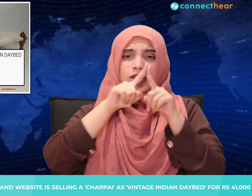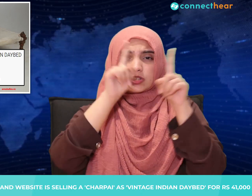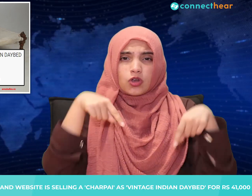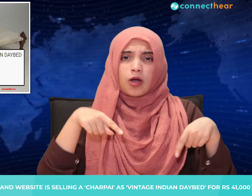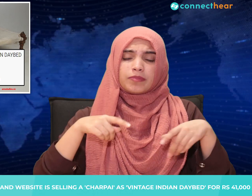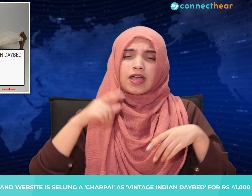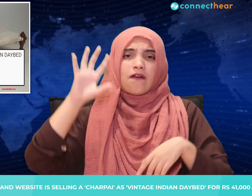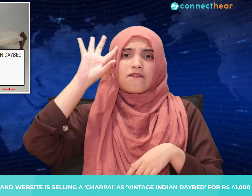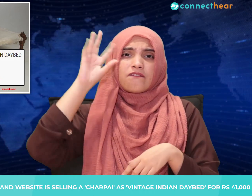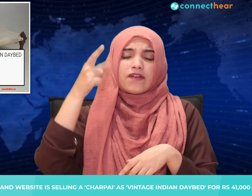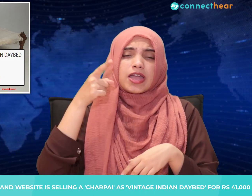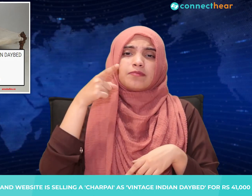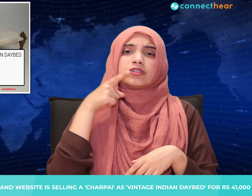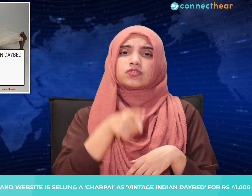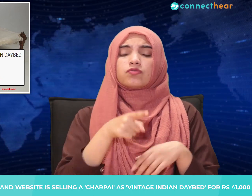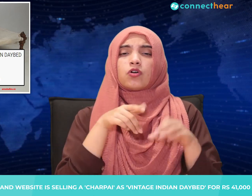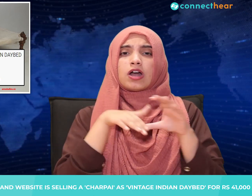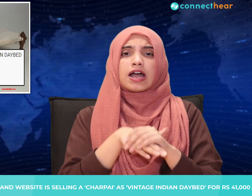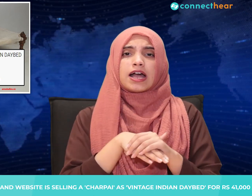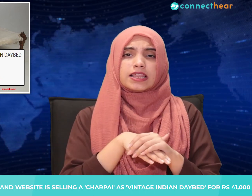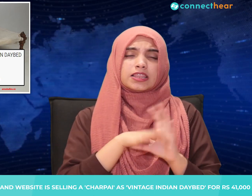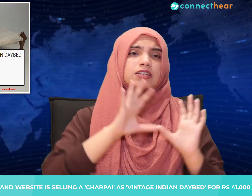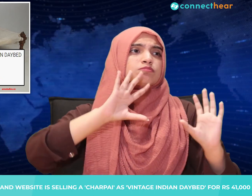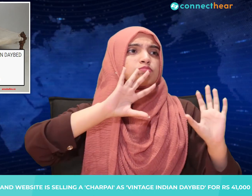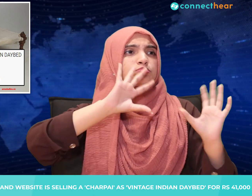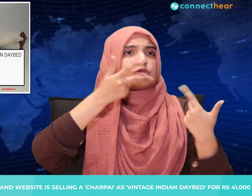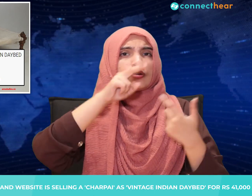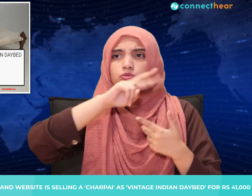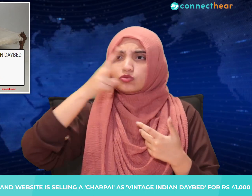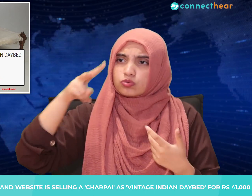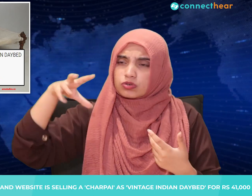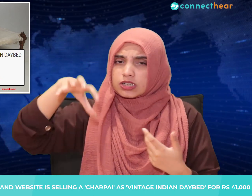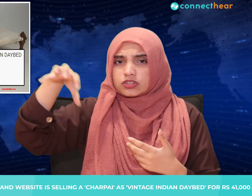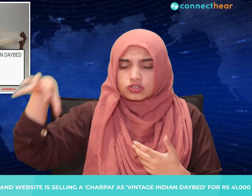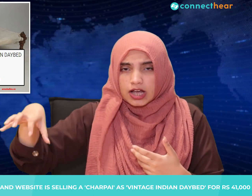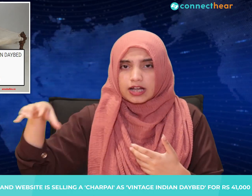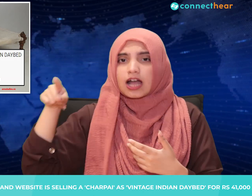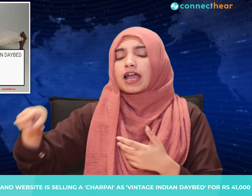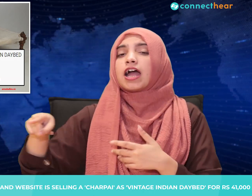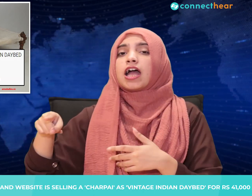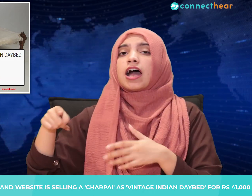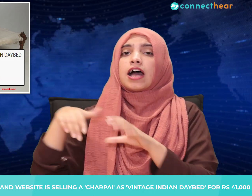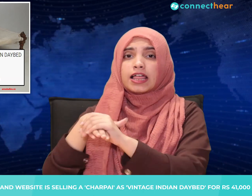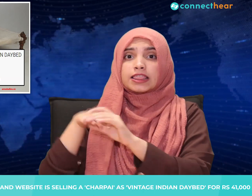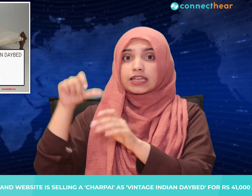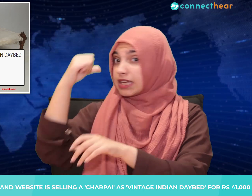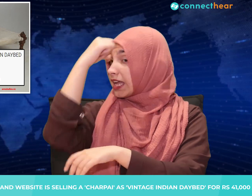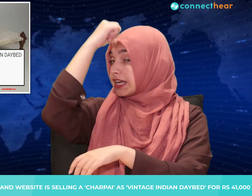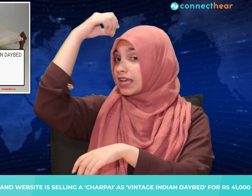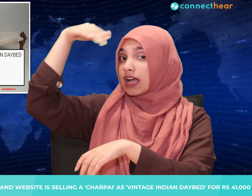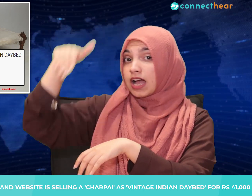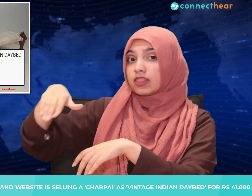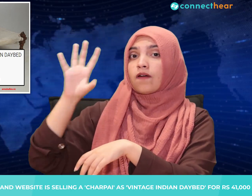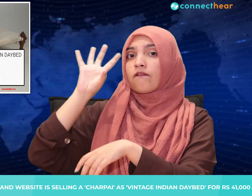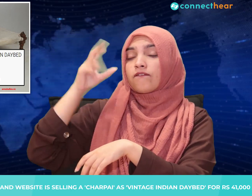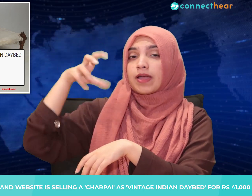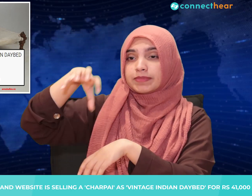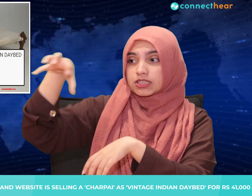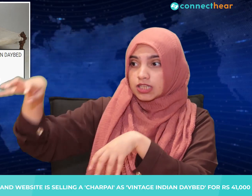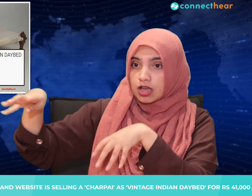its stores in posh South Delhi localities like Khan Market and Vasant Vihar, started